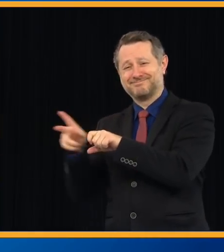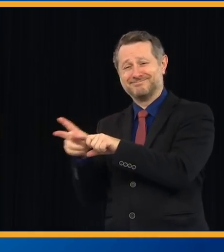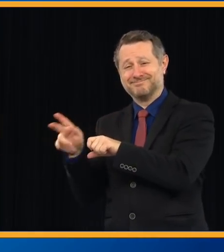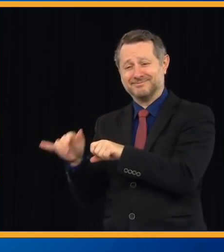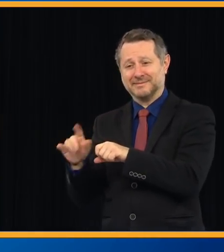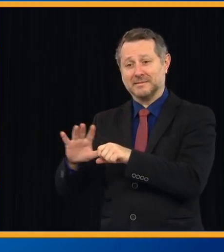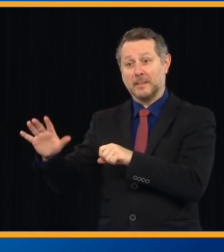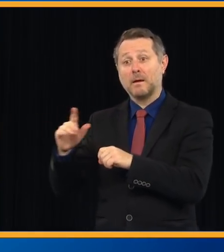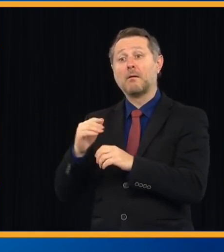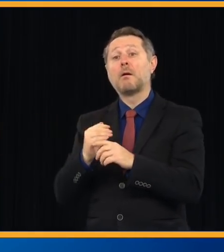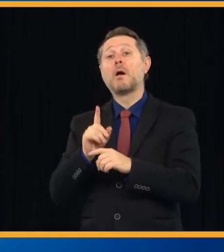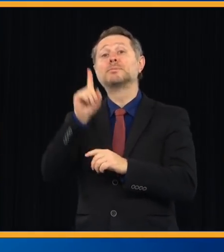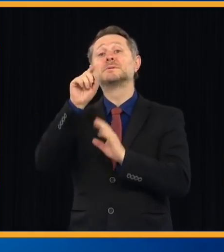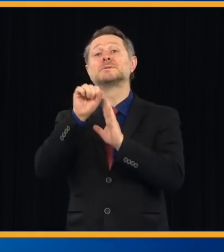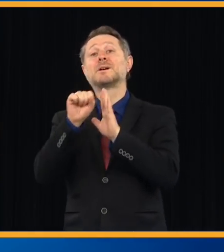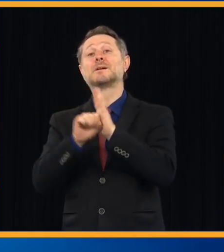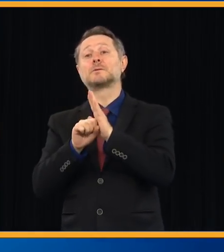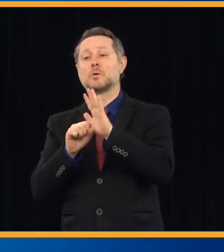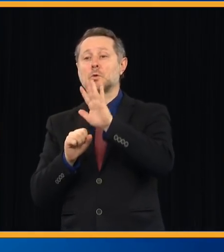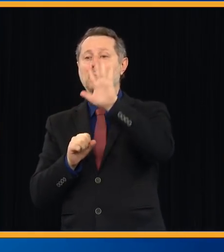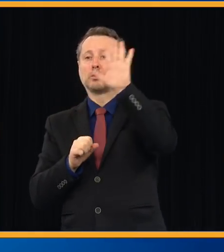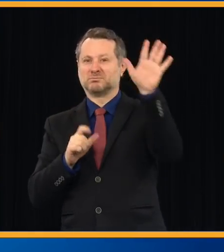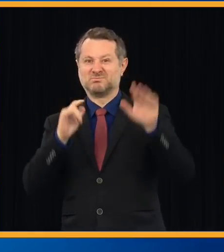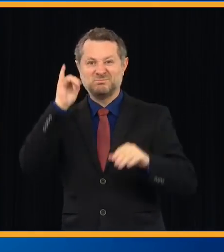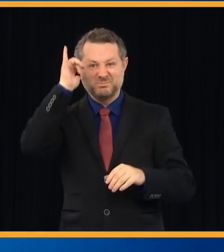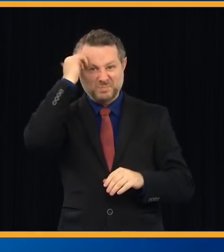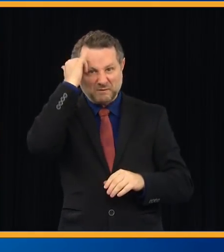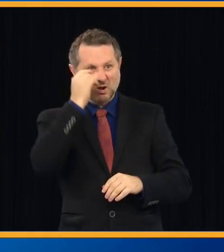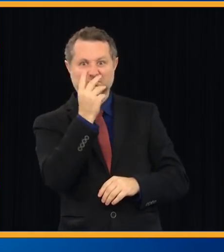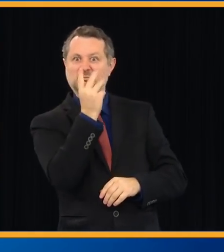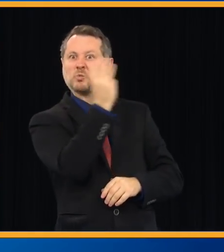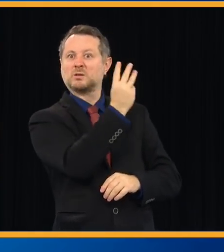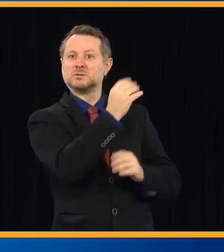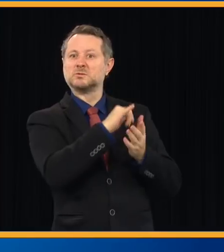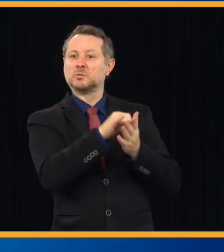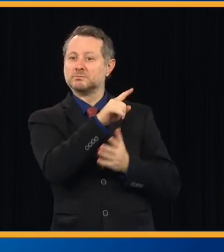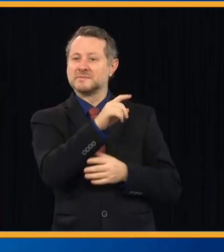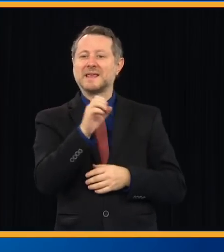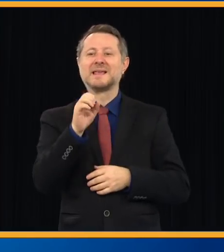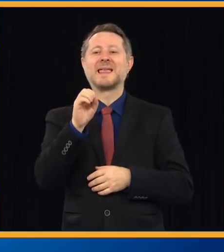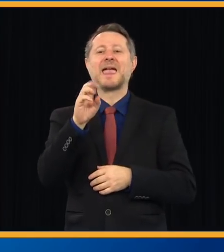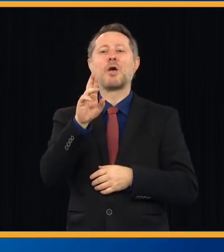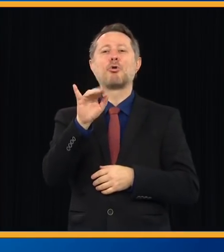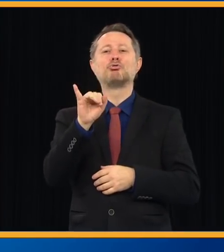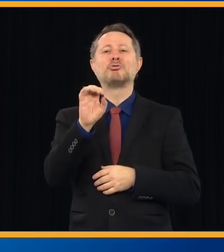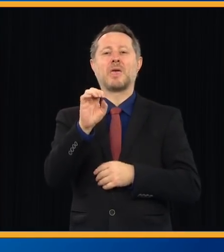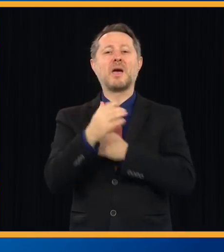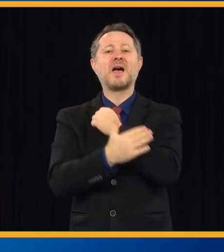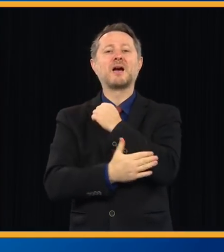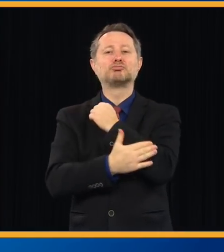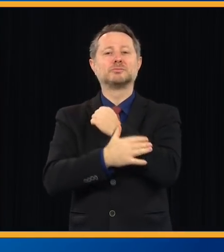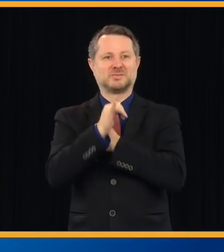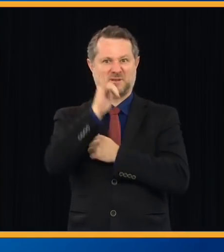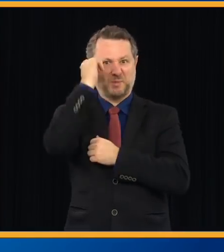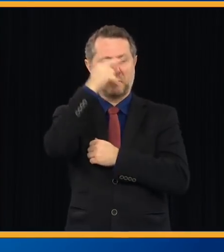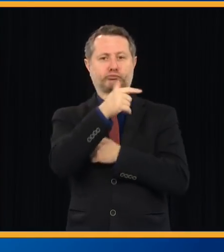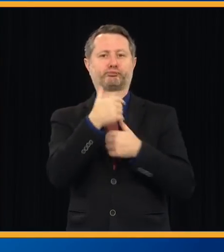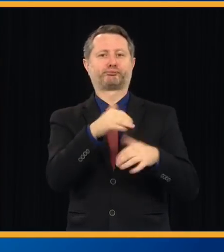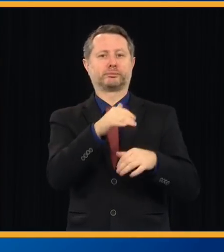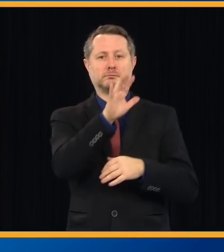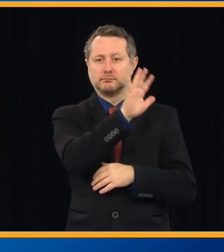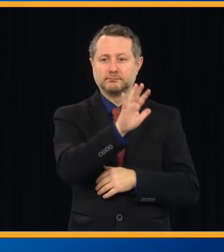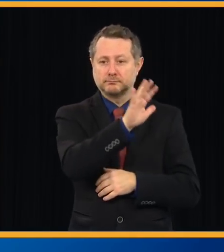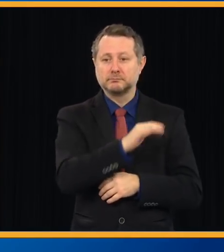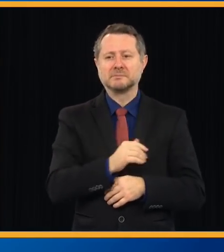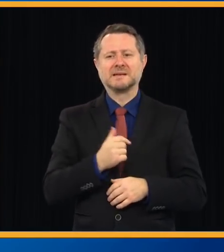County. So gives you a snapshot of where the cases are coming from, but we need